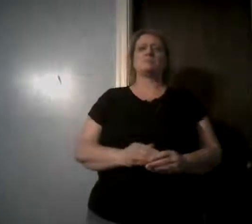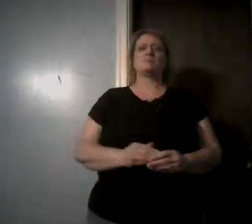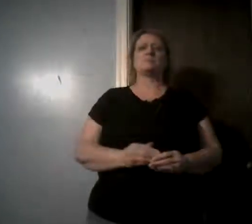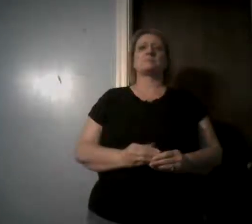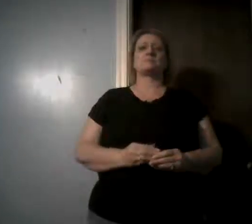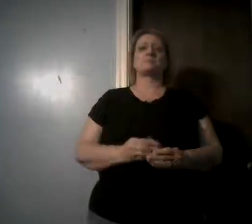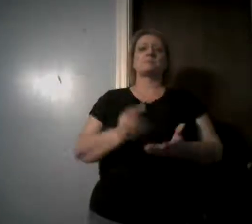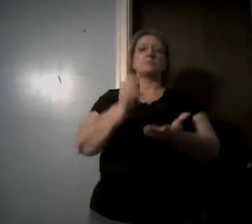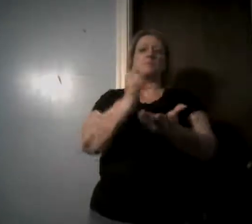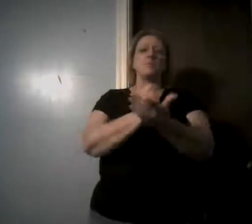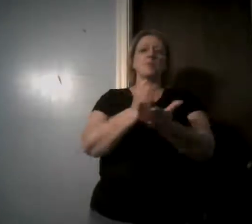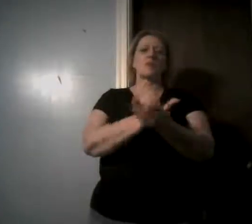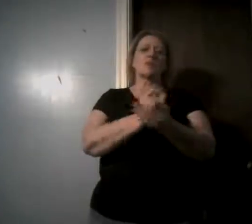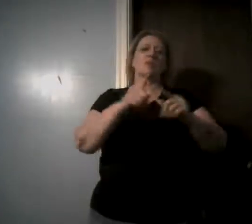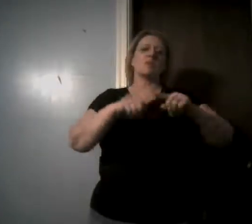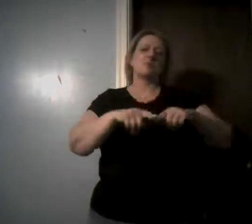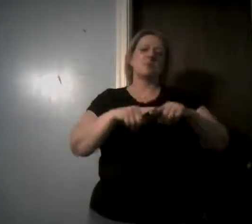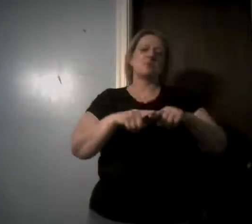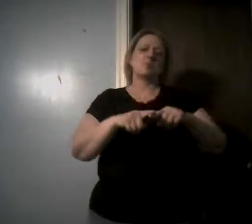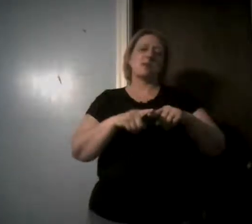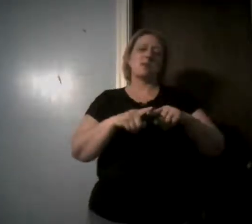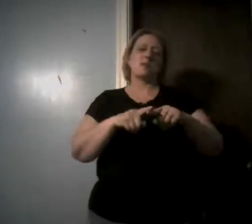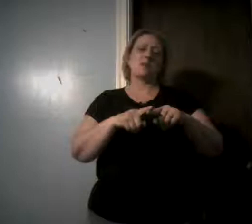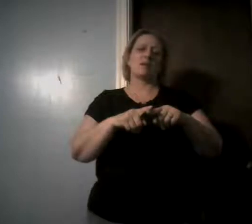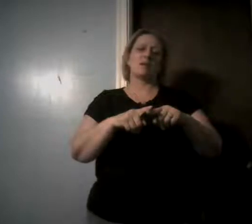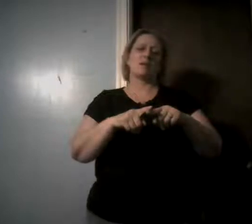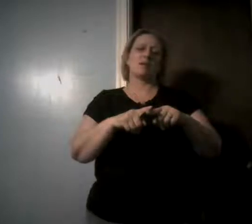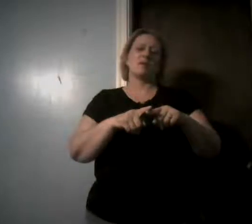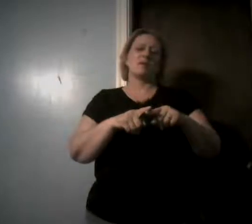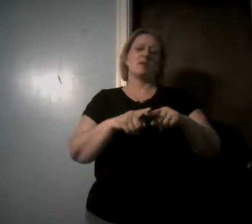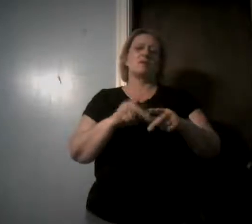Treatments depend on what it is caused by.